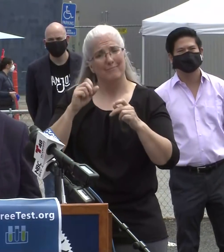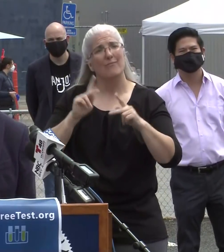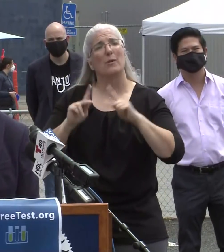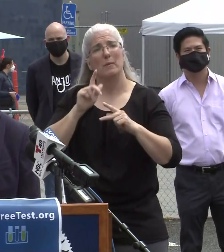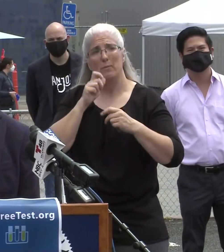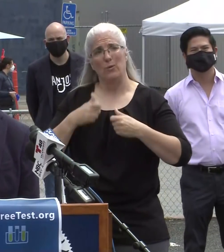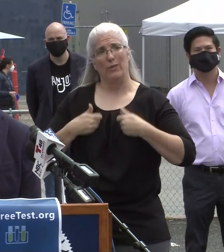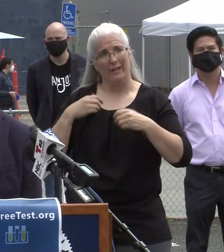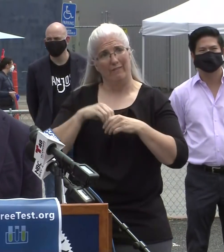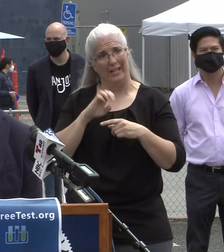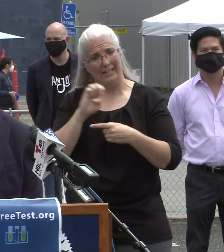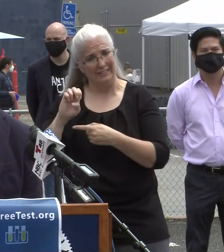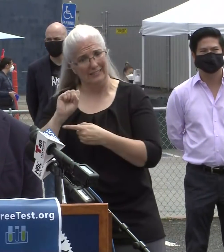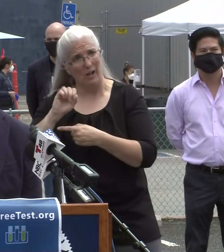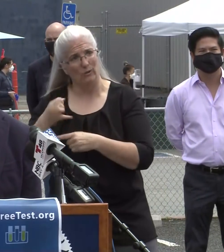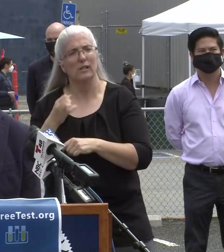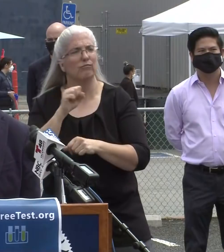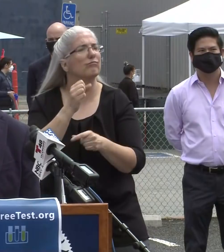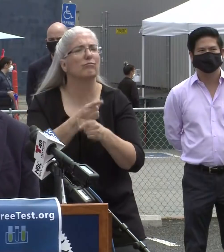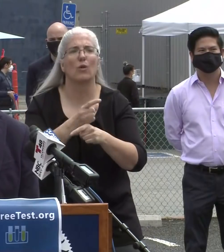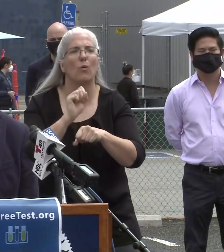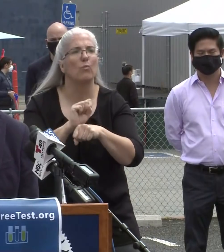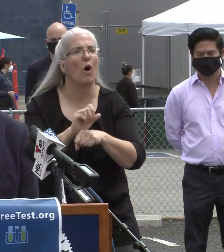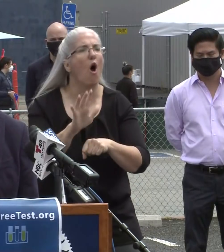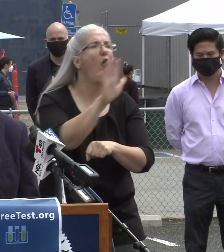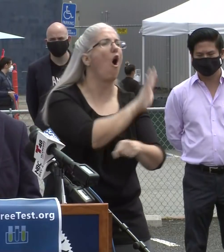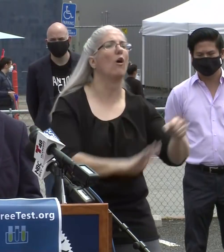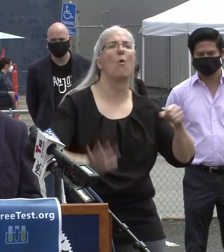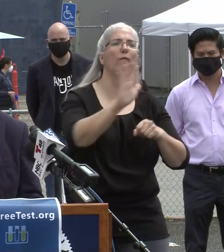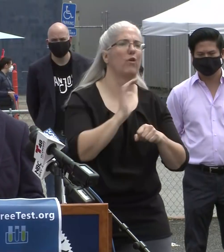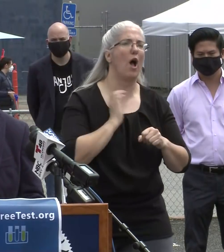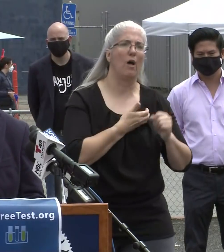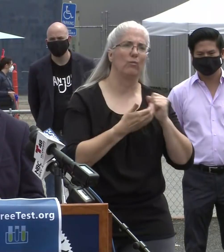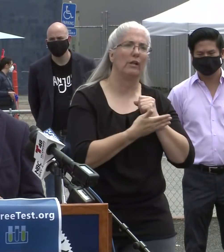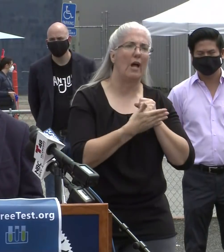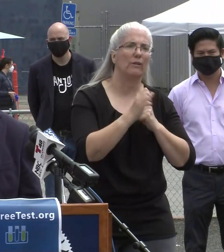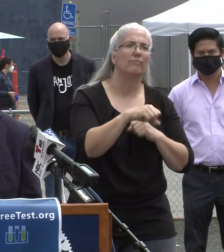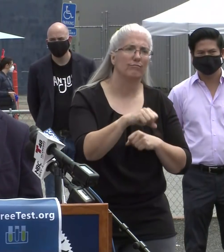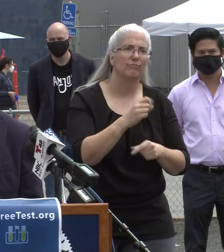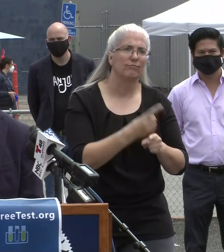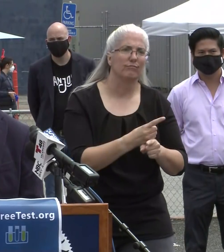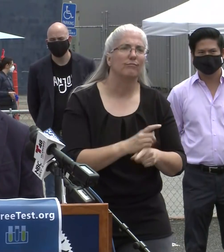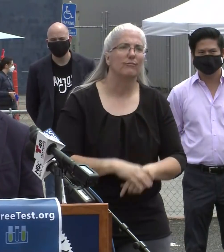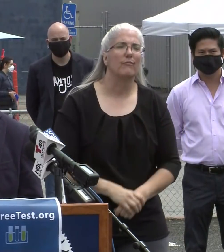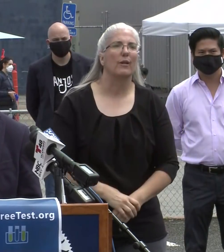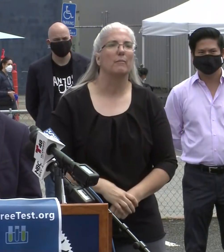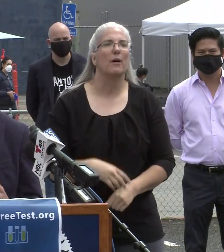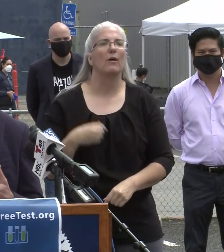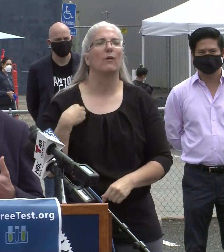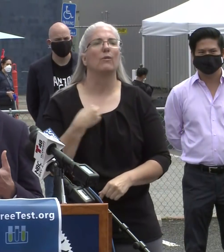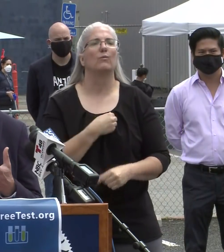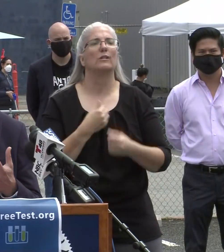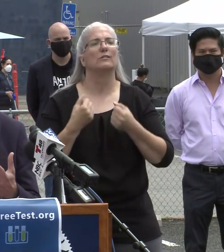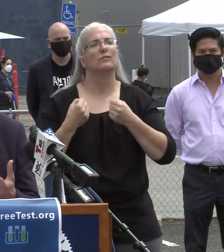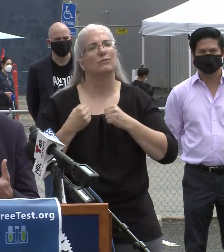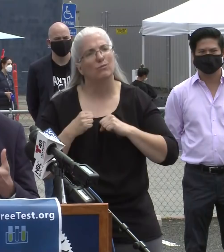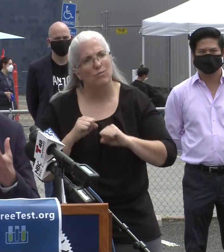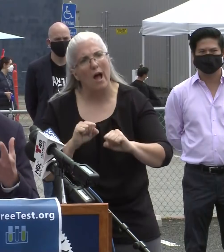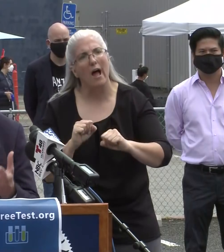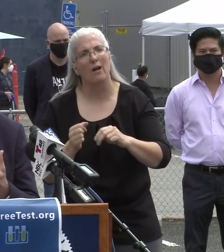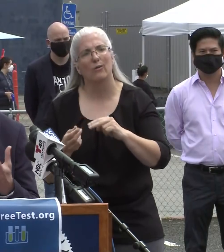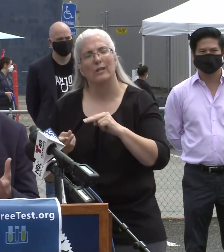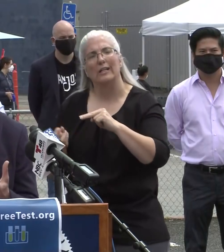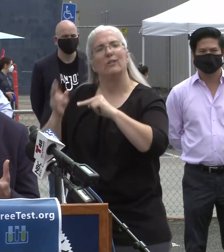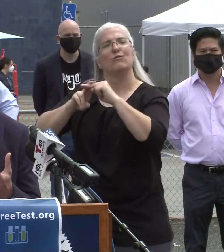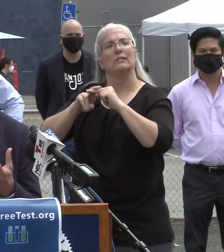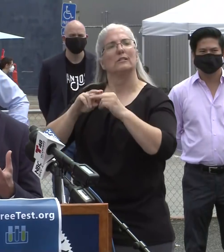working in all aspects of our county. We're again just revving up our numbers. We want to get